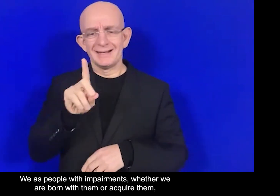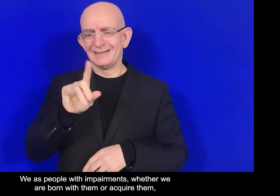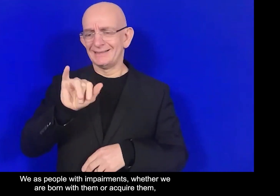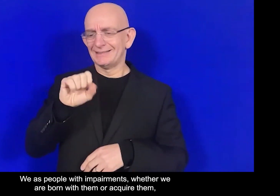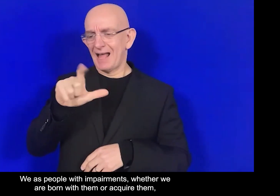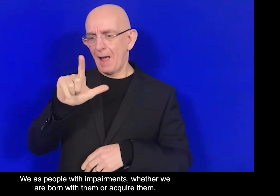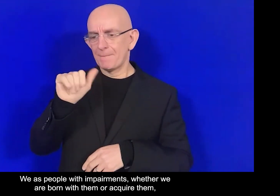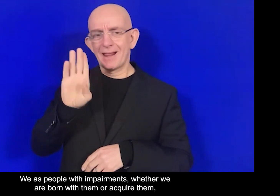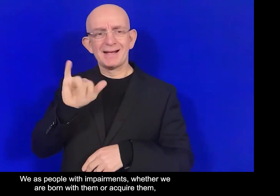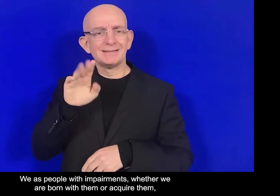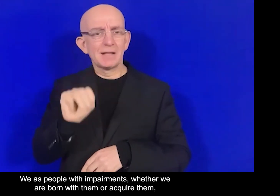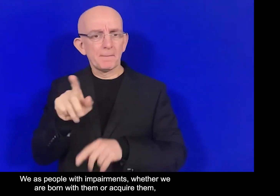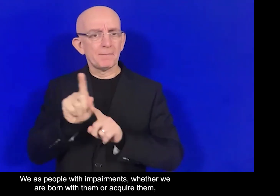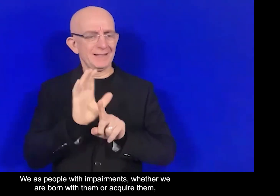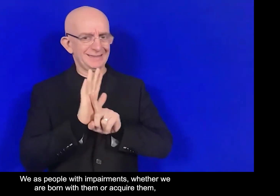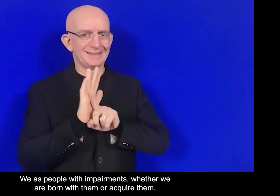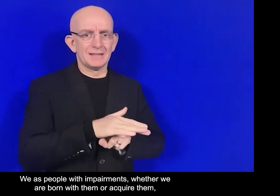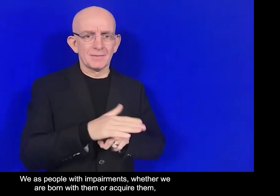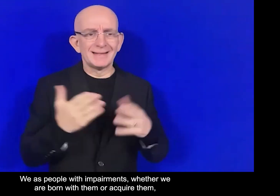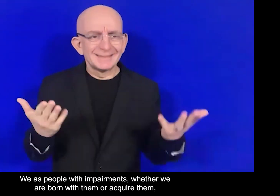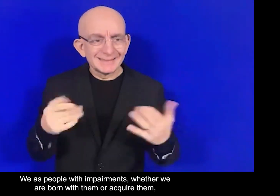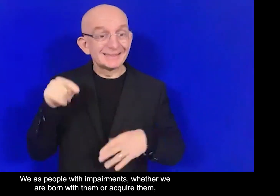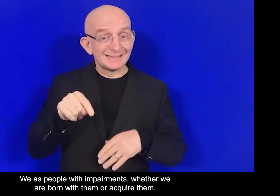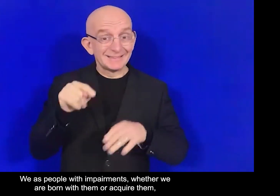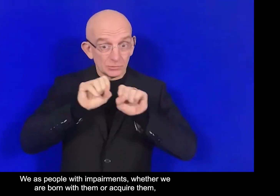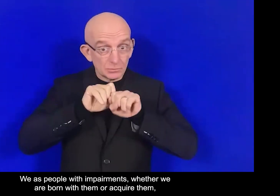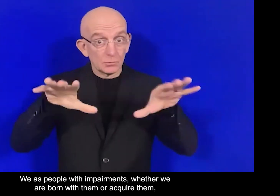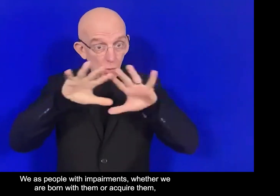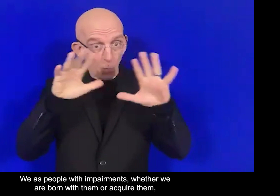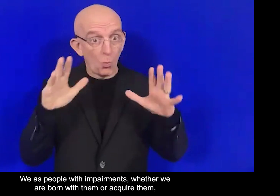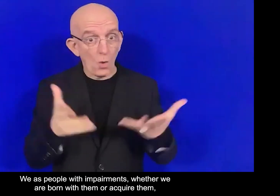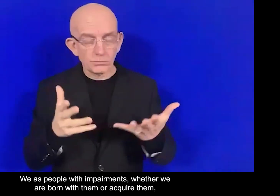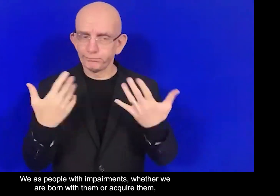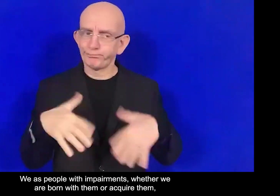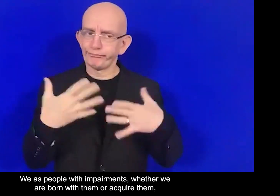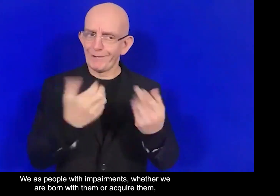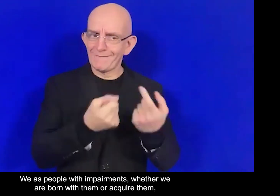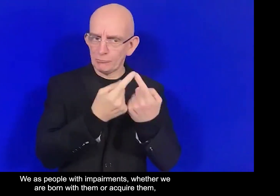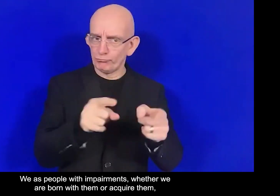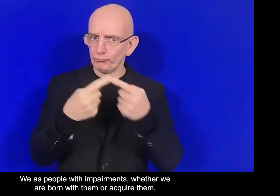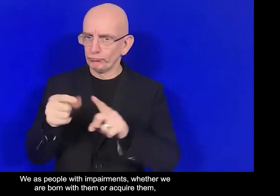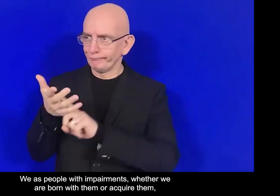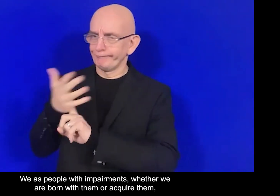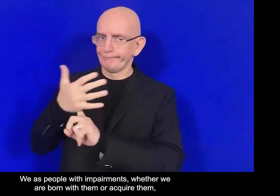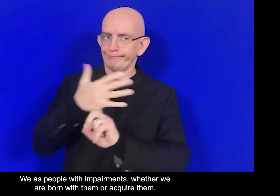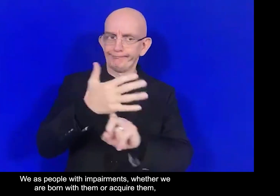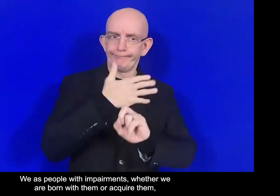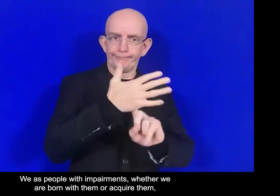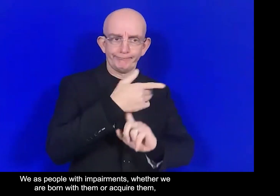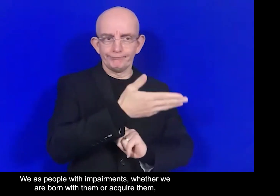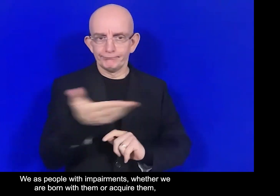people with impairment, whether we are born with them or acquire